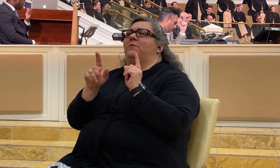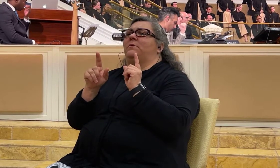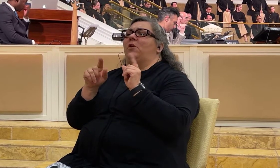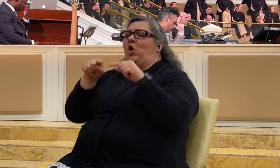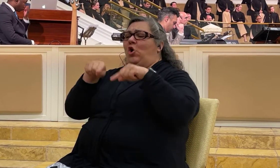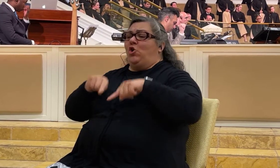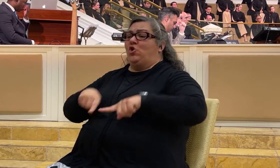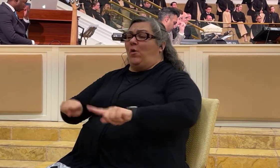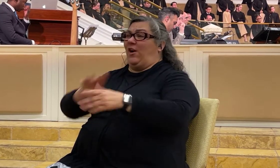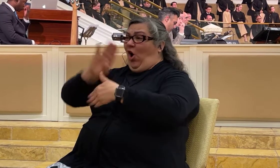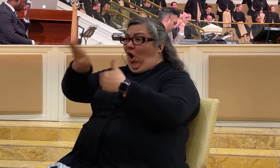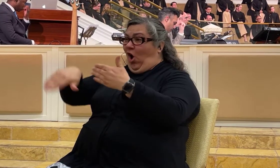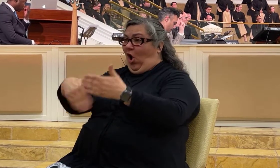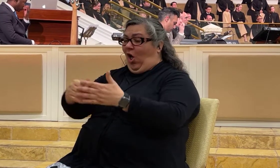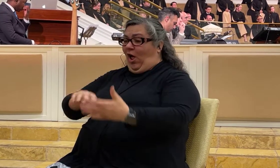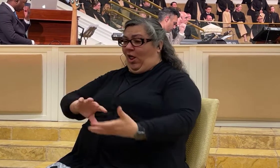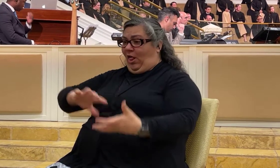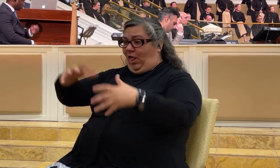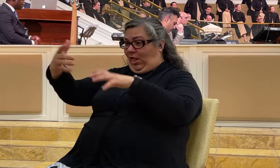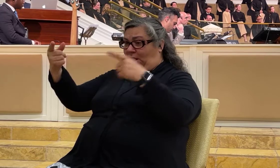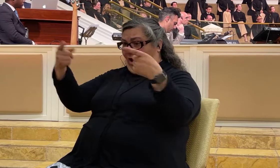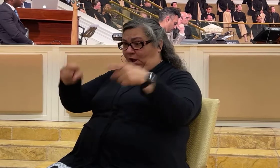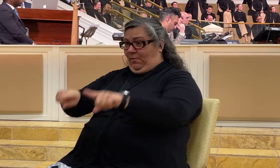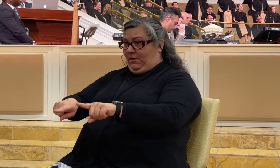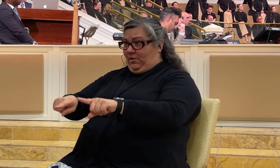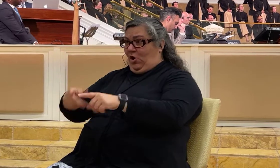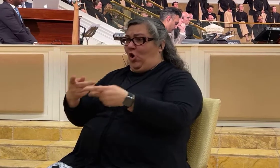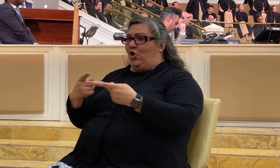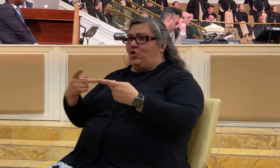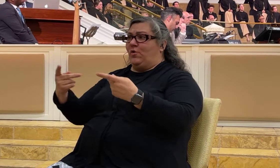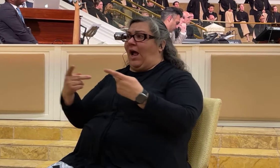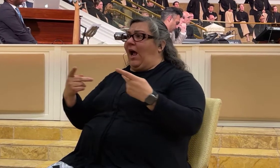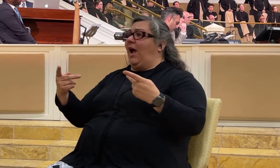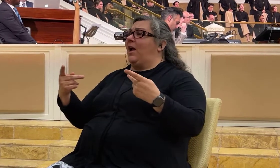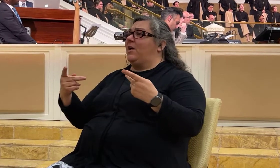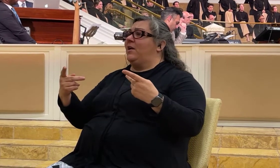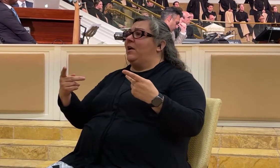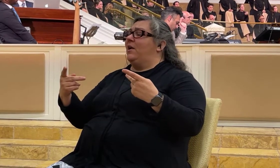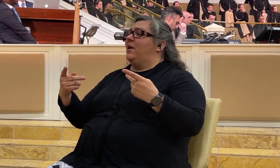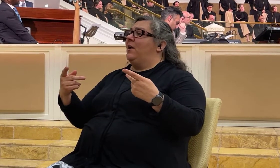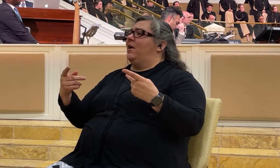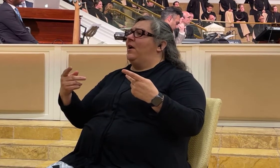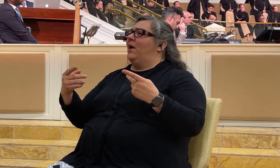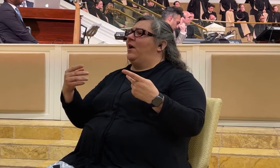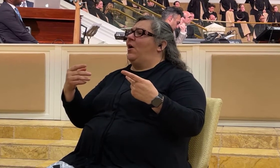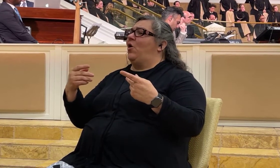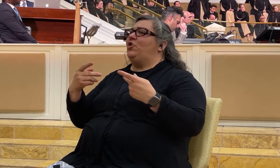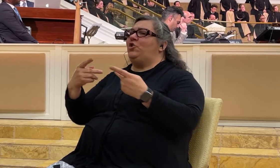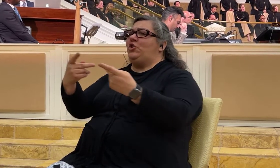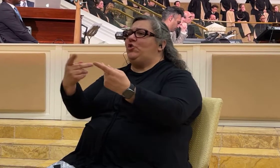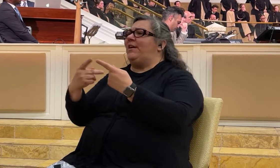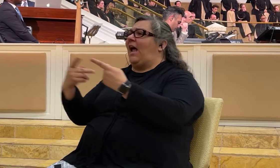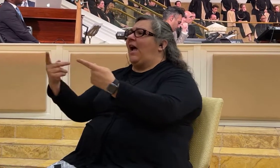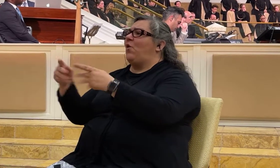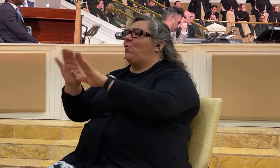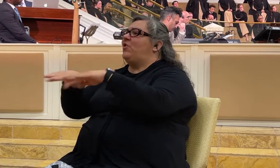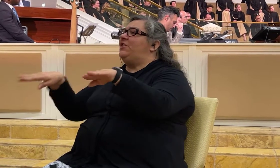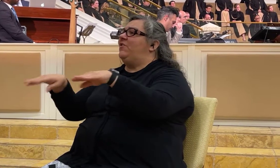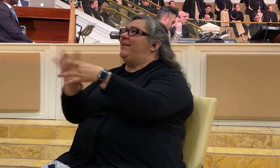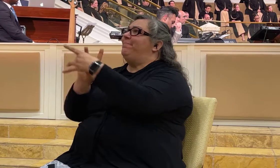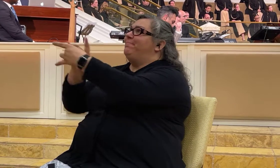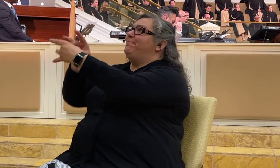middle of all that, though, in the part that we're involved in, you add to that the fact that you and I are children of